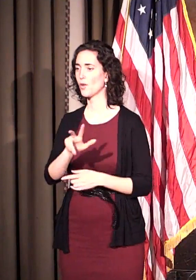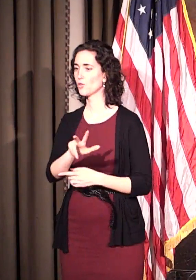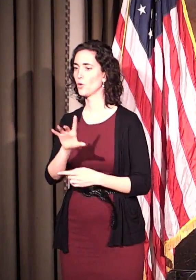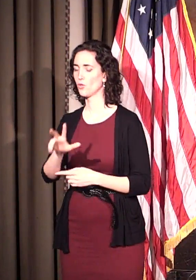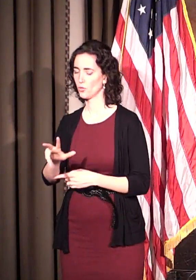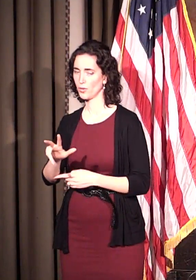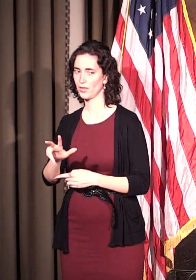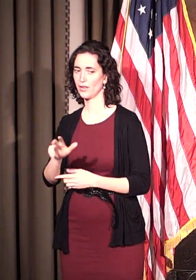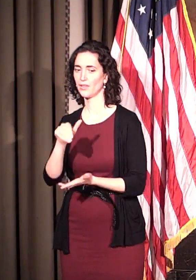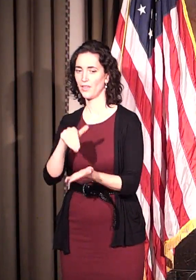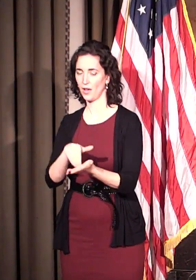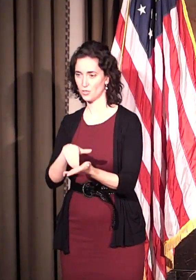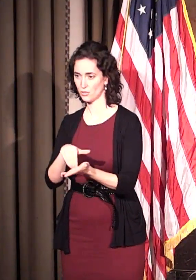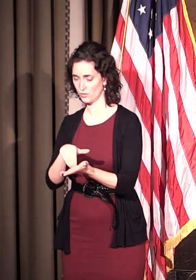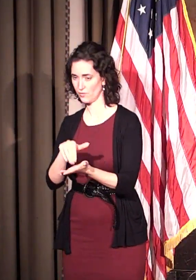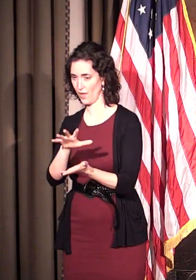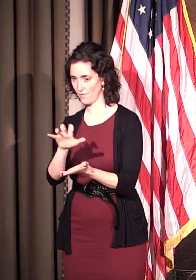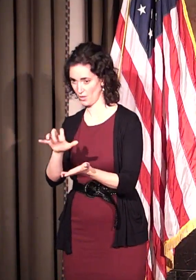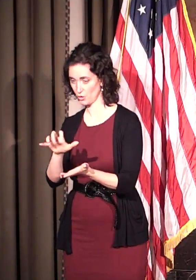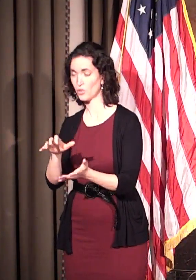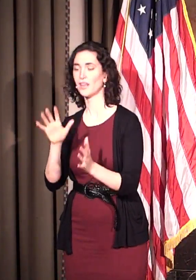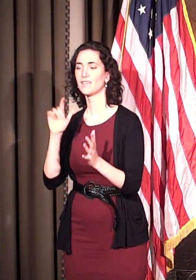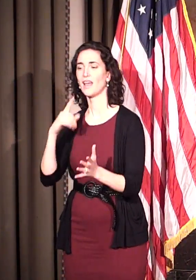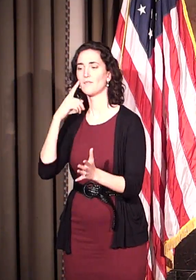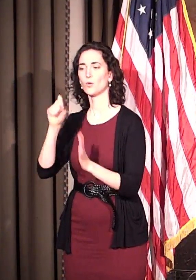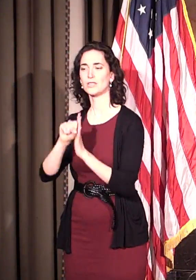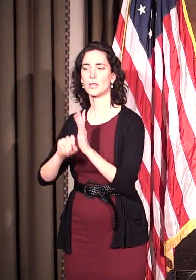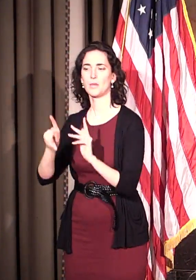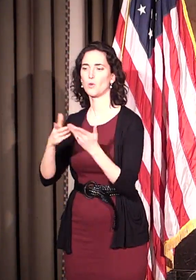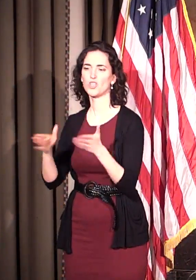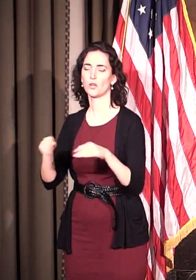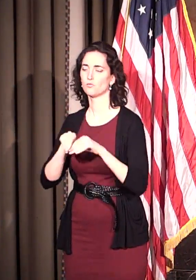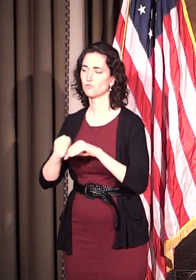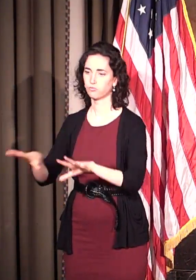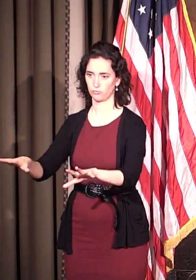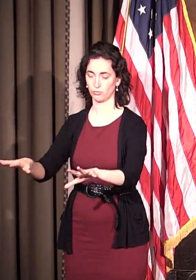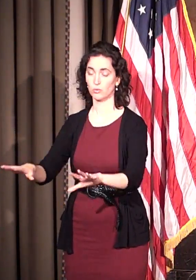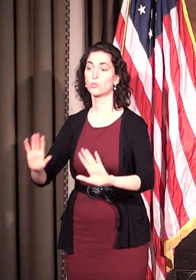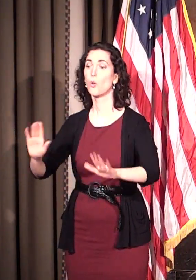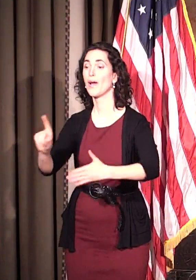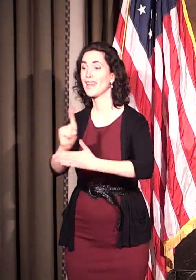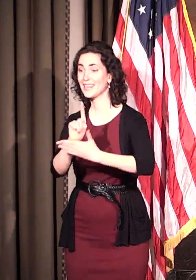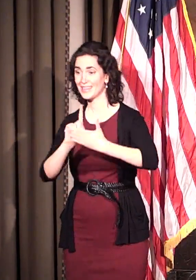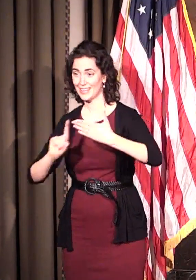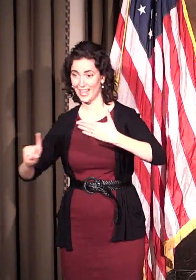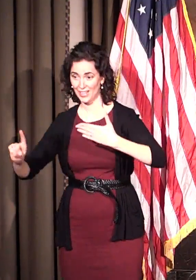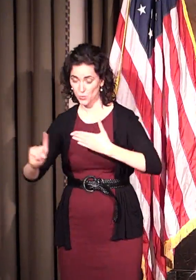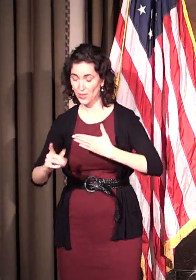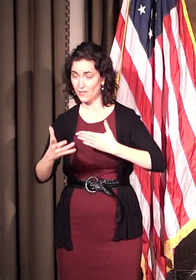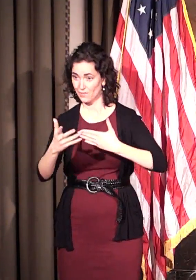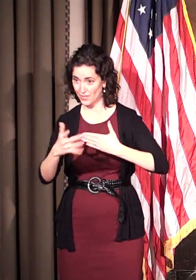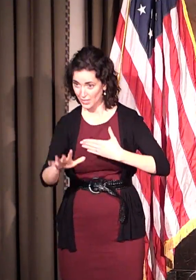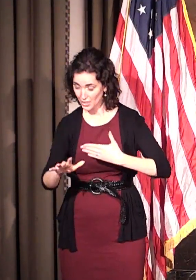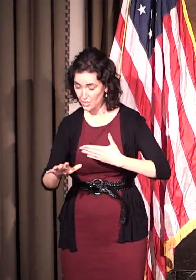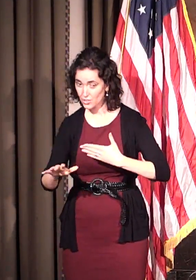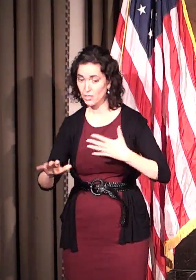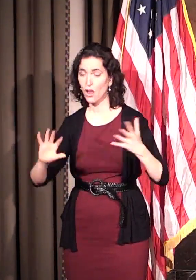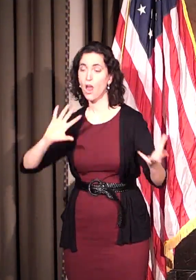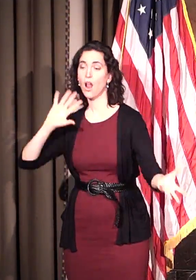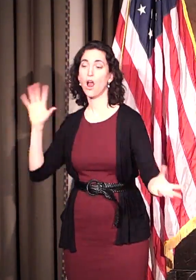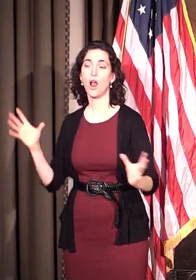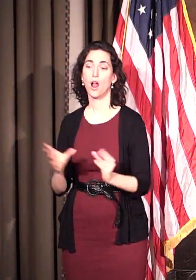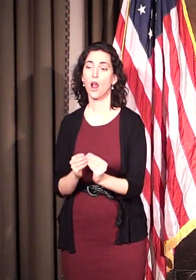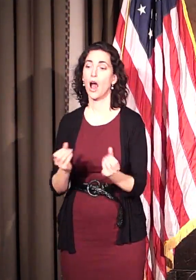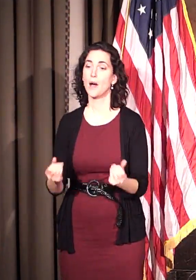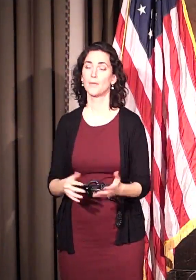344,500 first doses for true in-state allocation. At the conclusion of next week, with those numbers, that will bring the total number